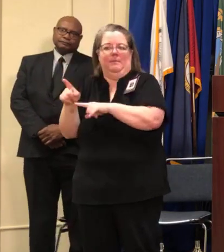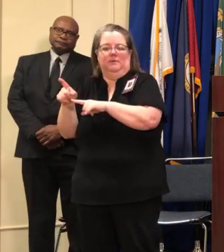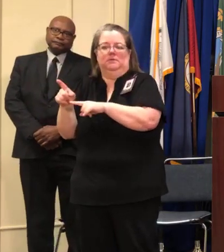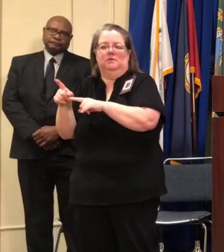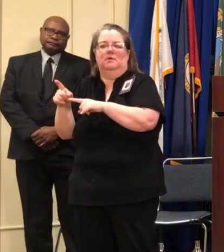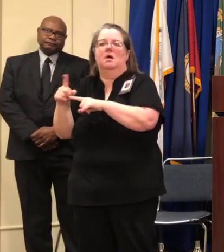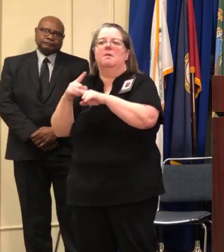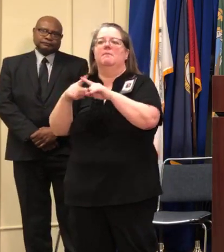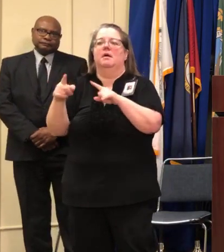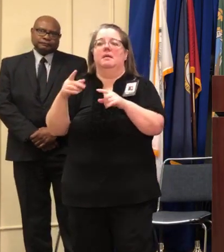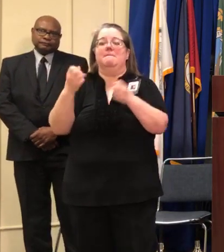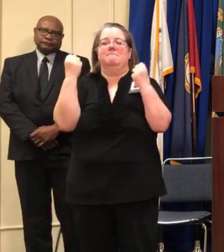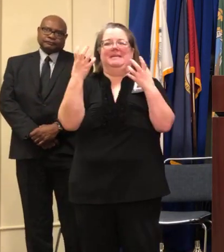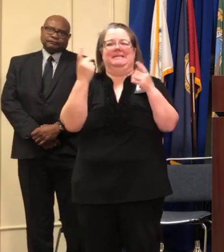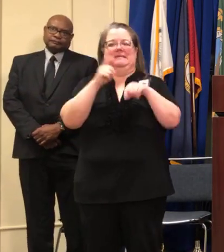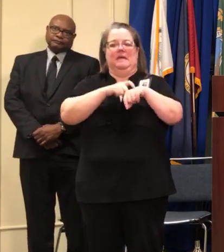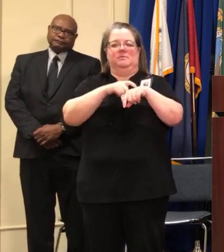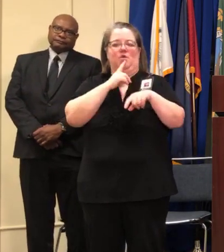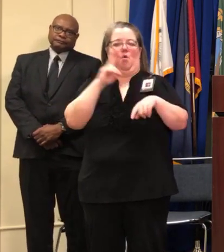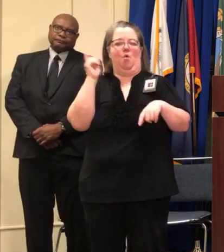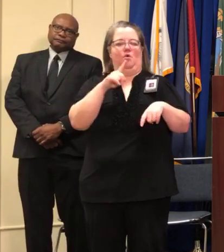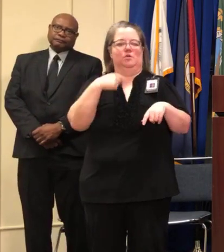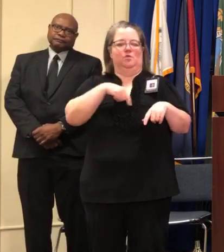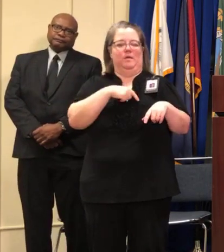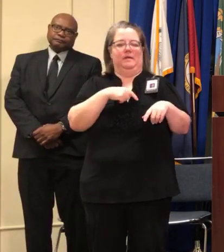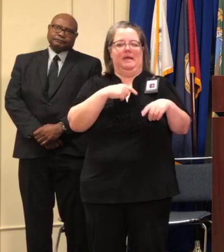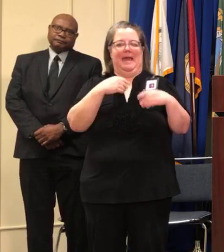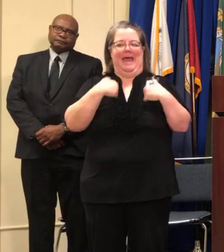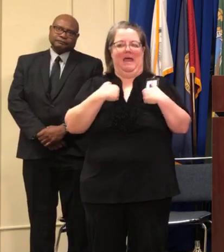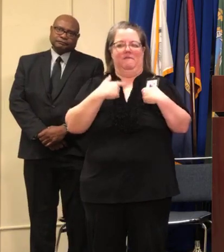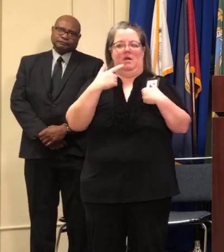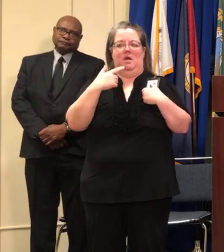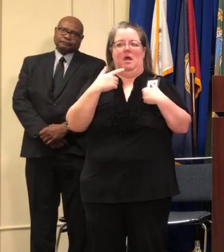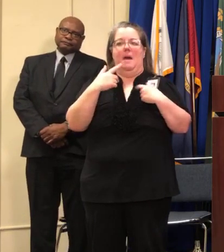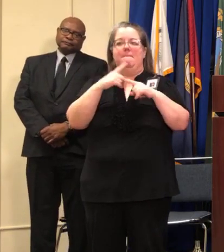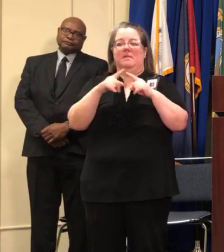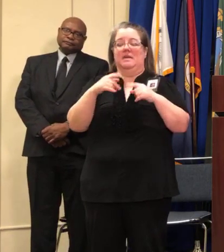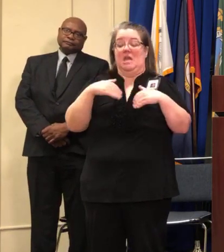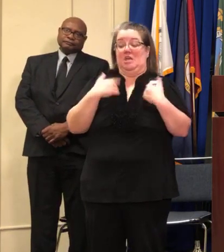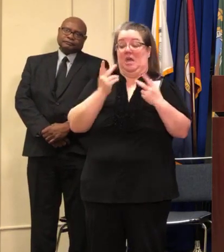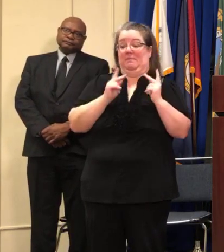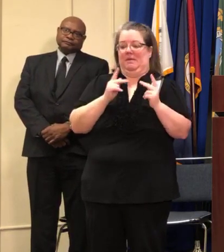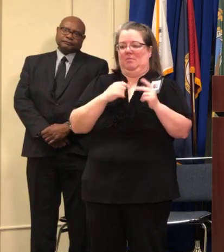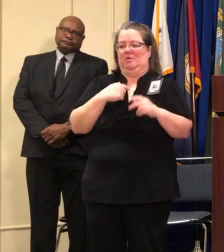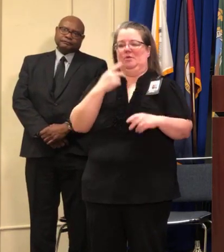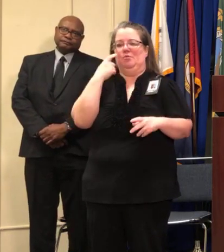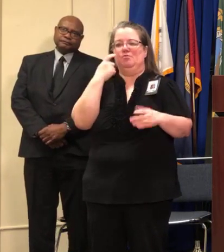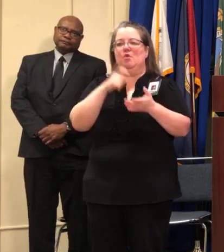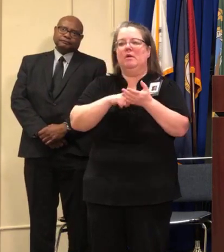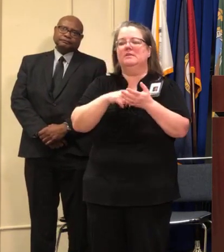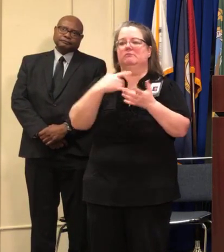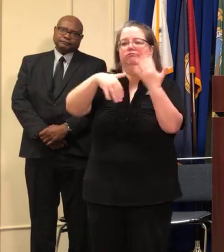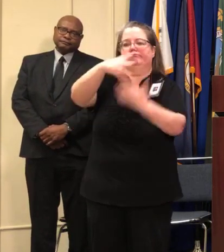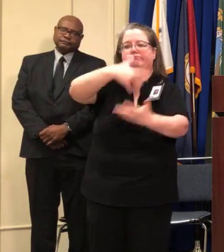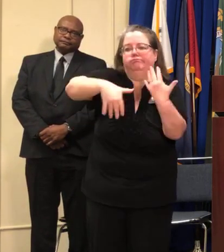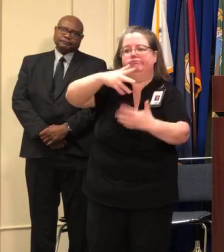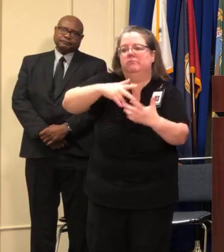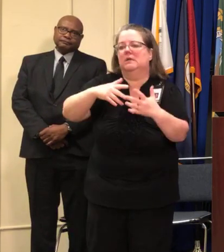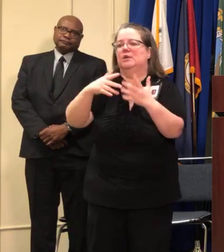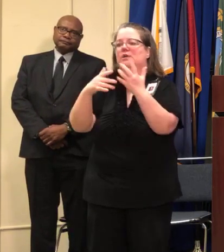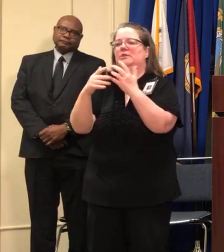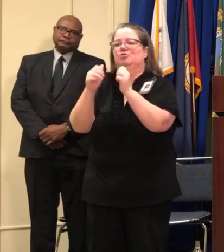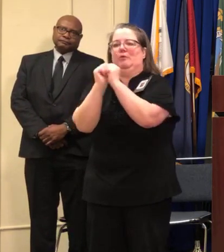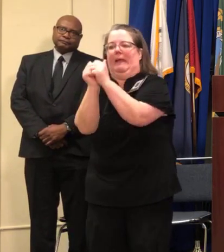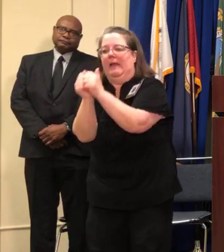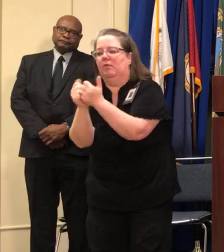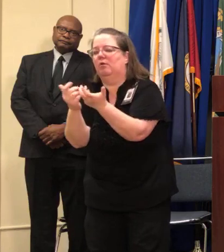And a lot of these orders really have come about as younger people in past weeks we're still seeing congregating, being together. I think a